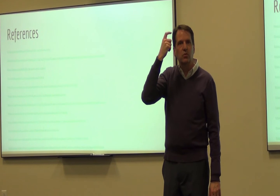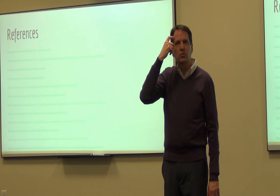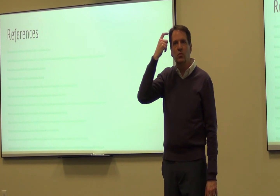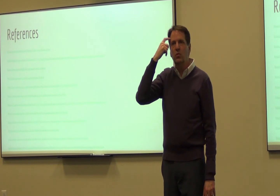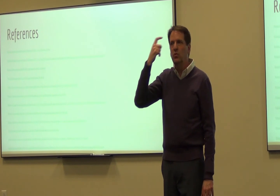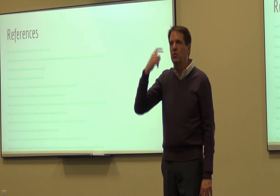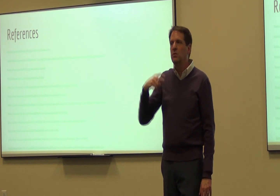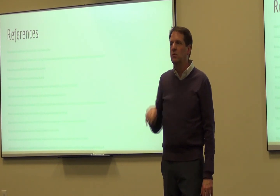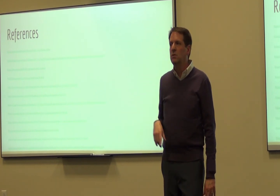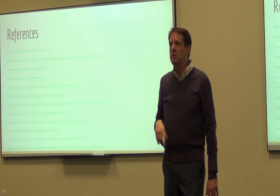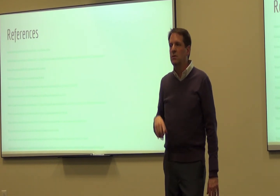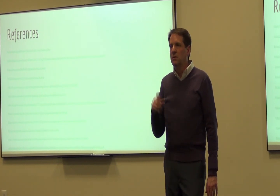school.